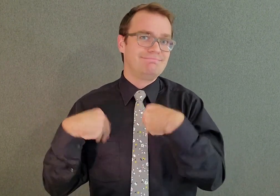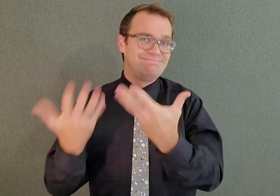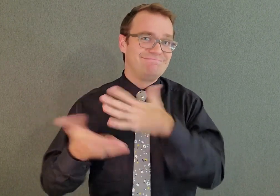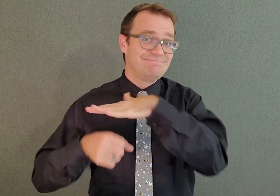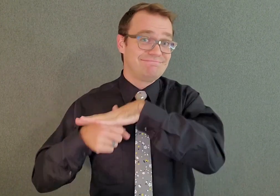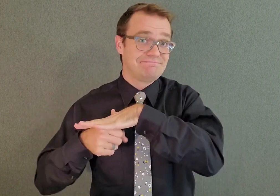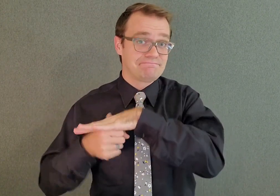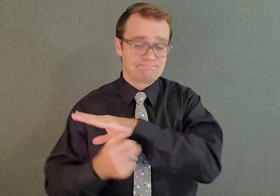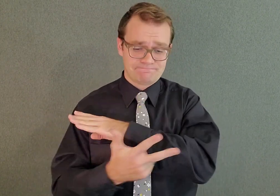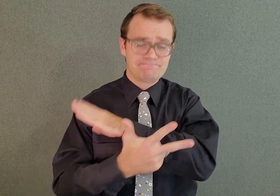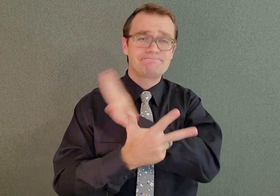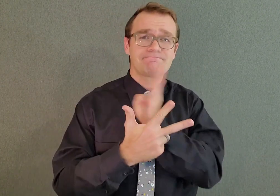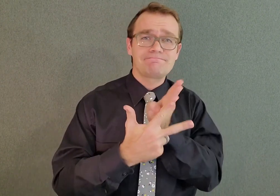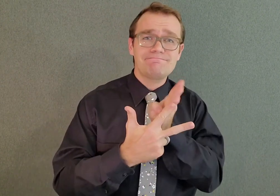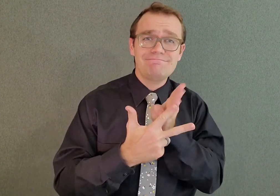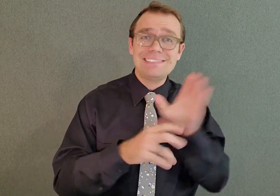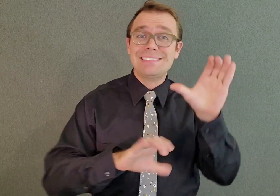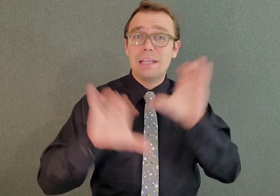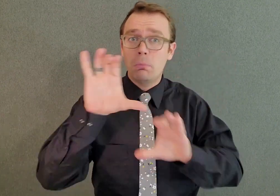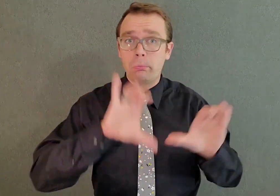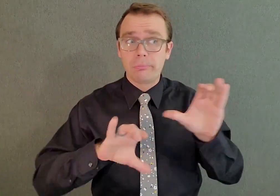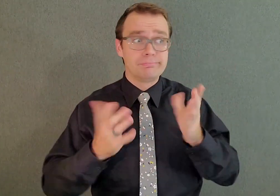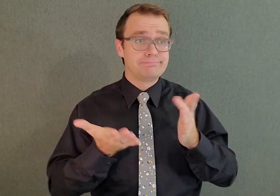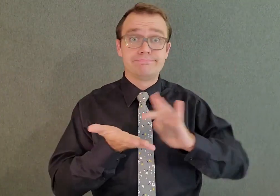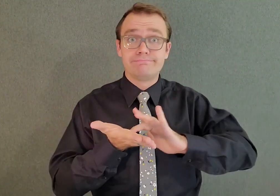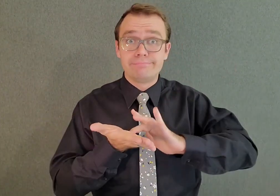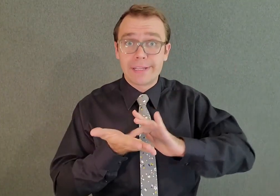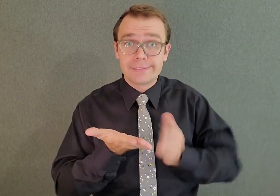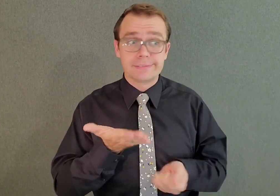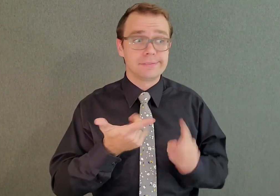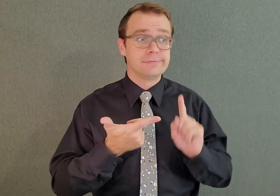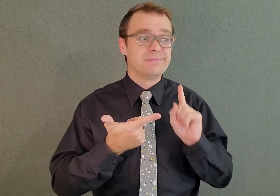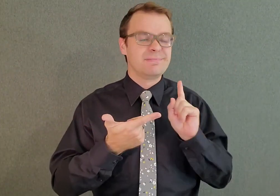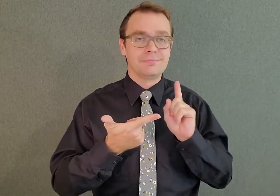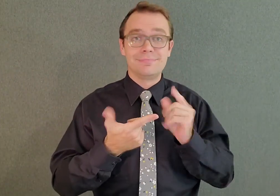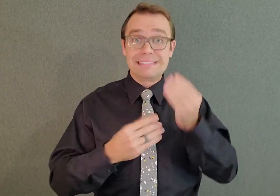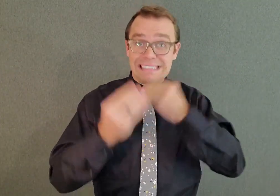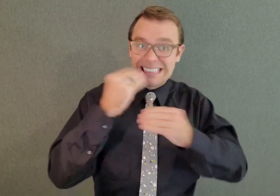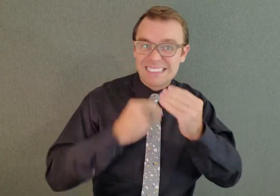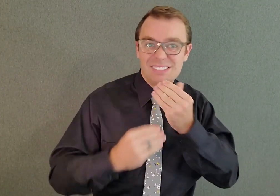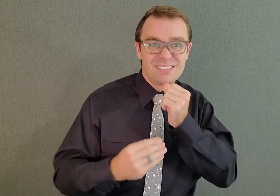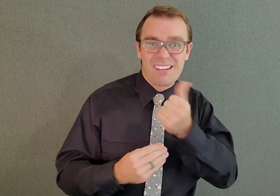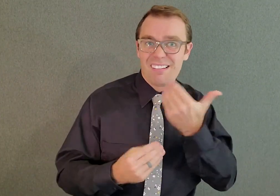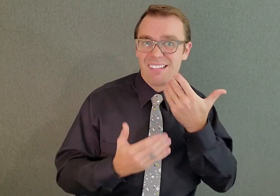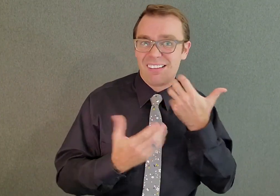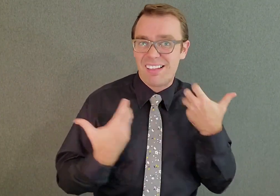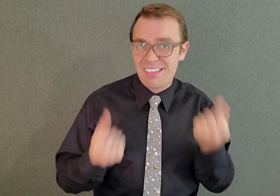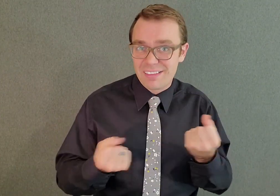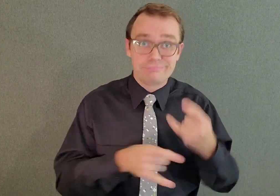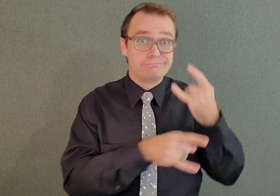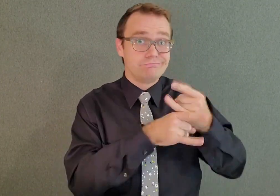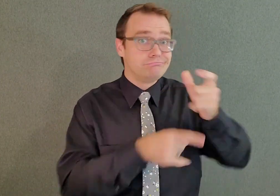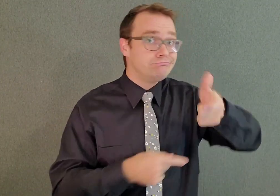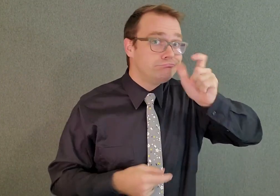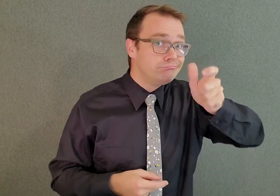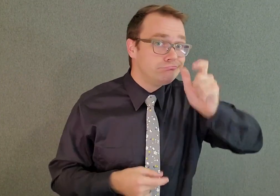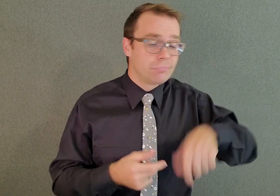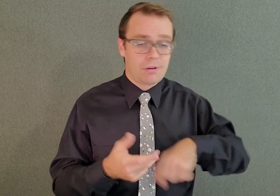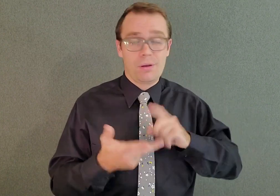stresses. Chemical stresses can include medications, unhealthy food and drink, increased alcohol